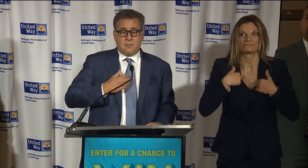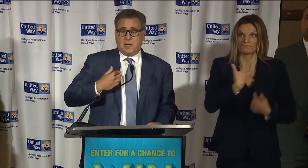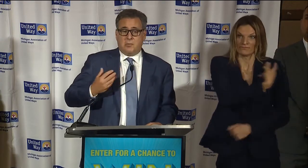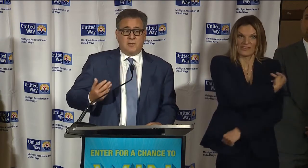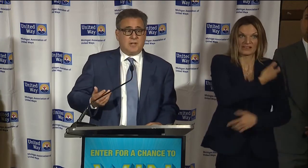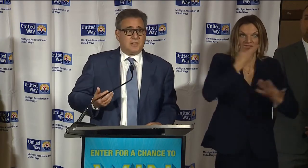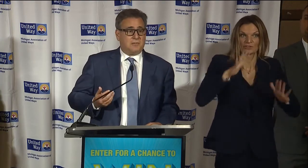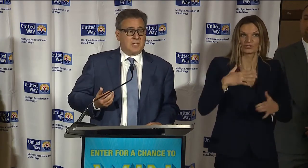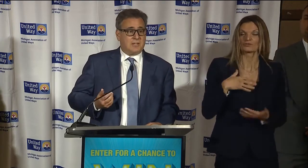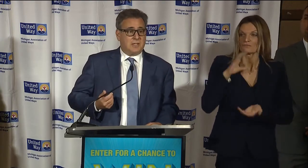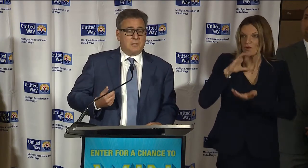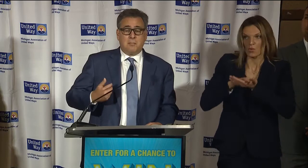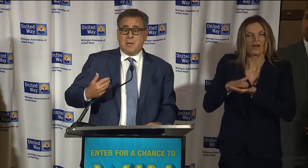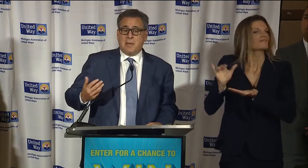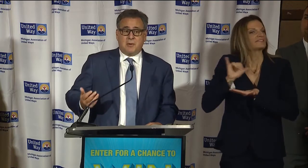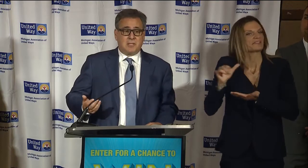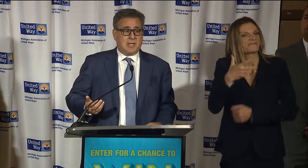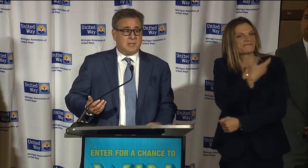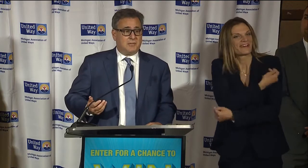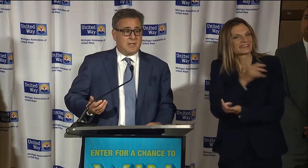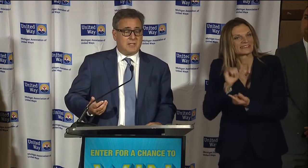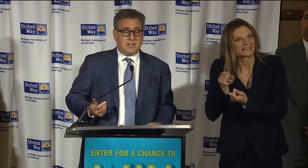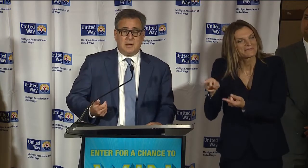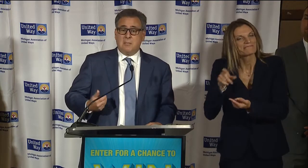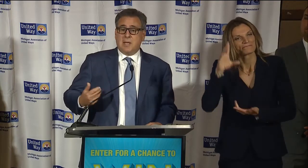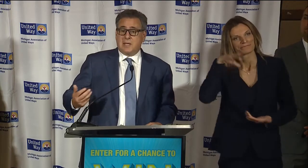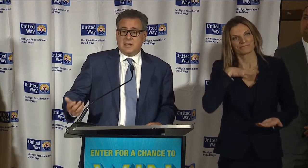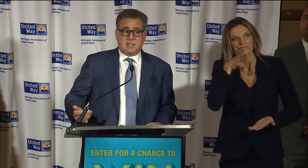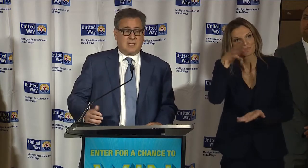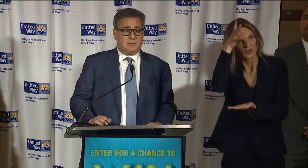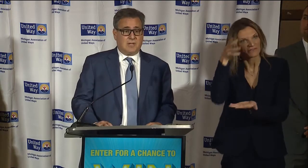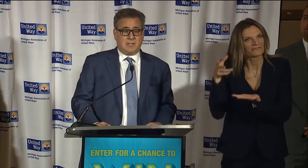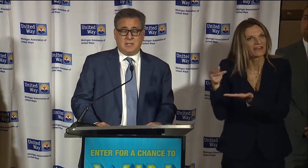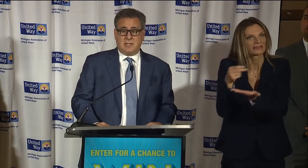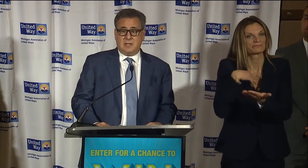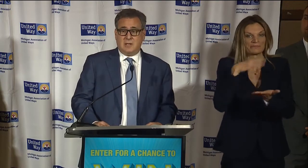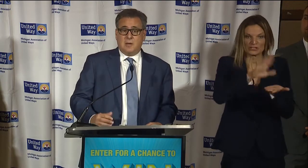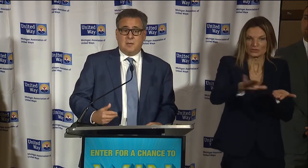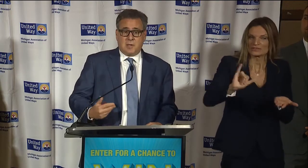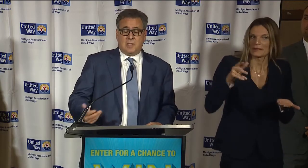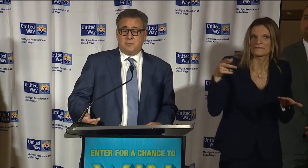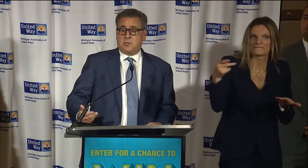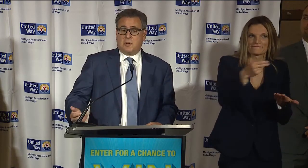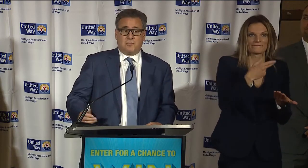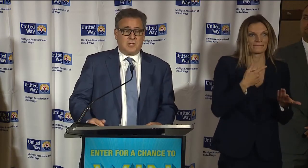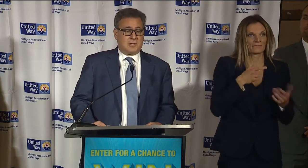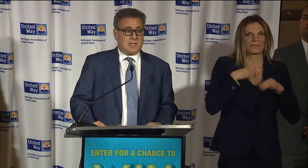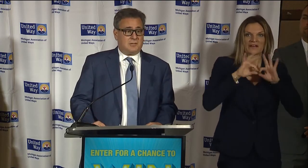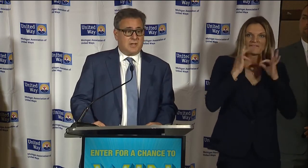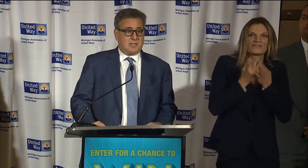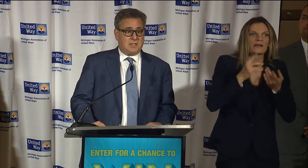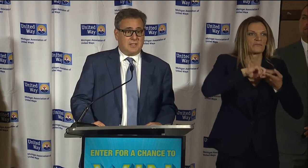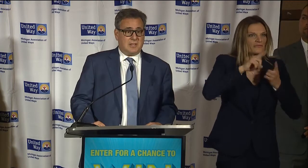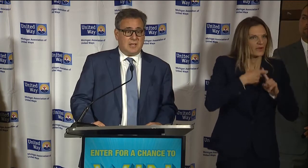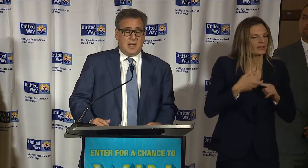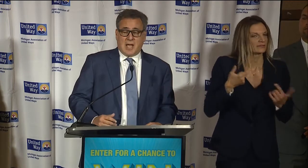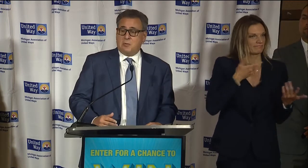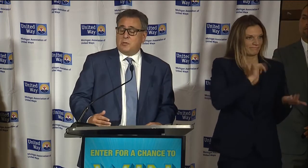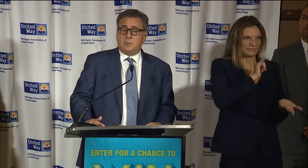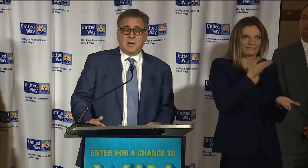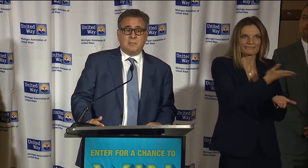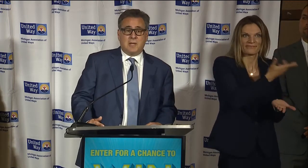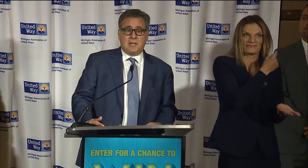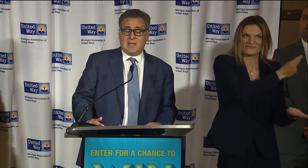vaccine. My wife got the vaccine. My parents got the vaccine. My kids got the vaccine. My loved ones, my friends got the vaccine.